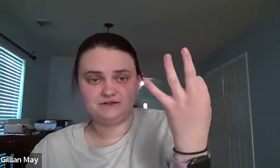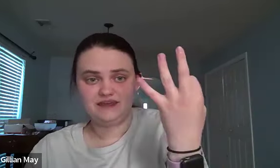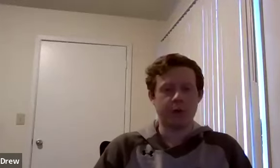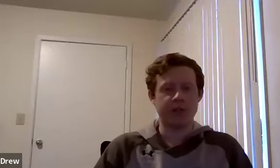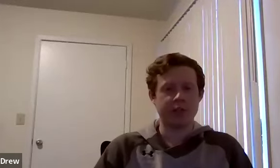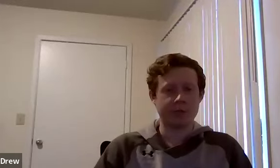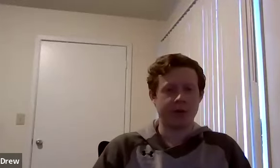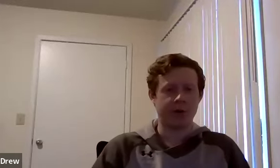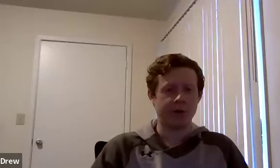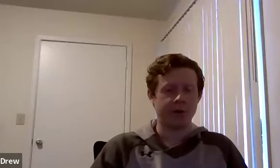the direction matter?